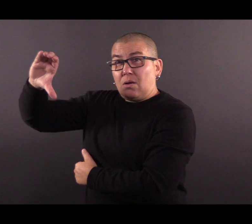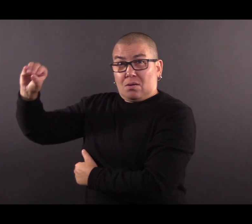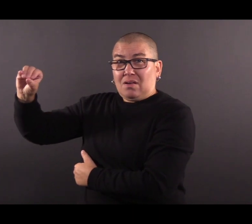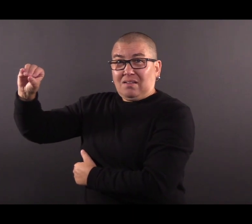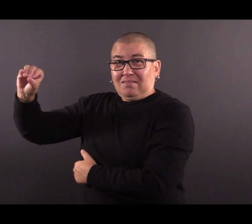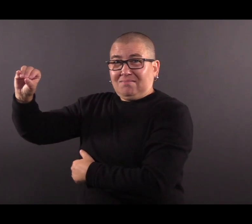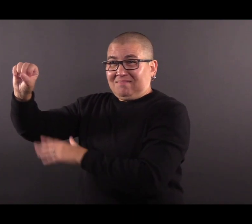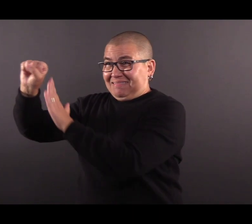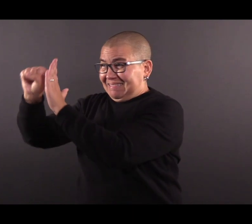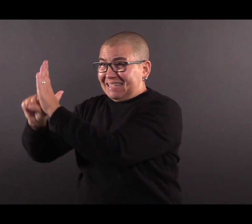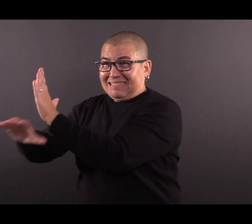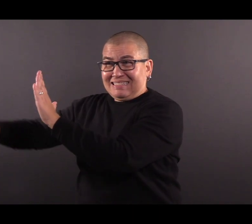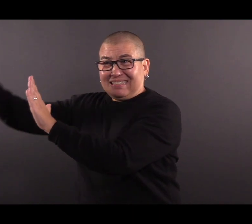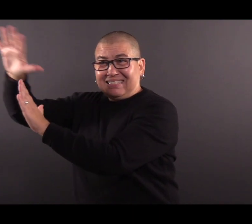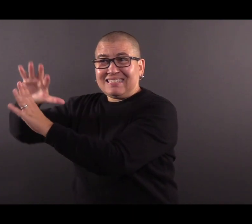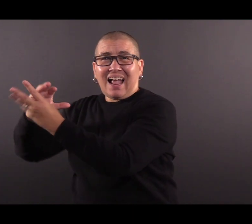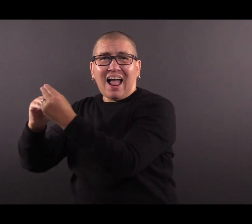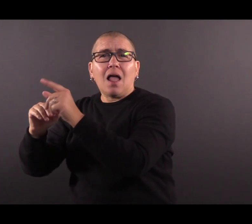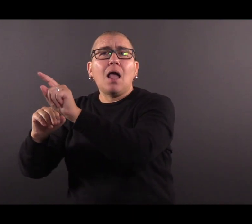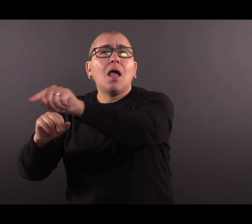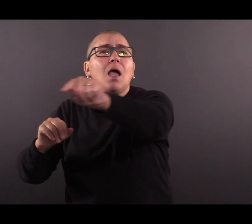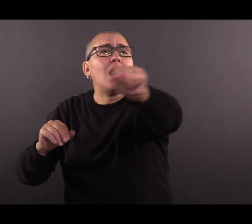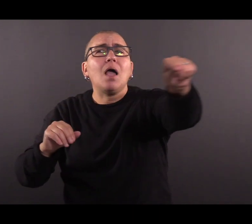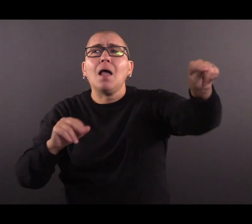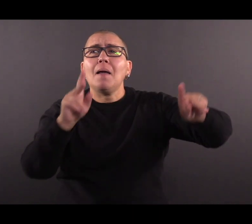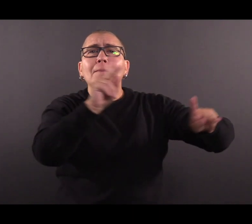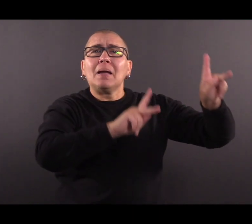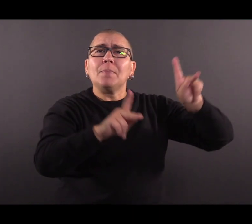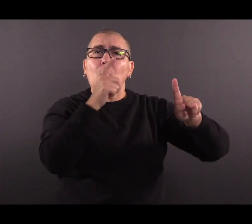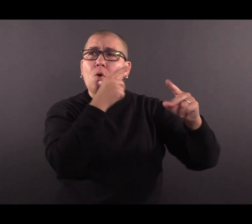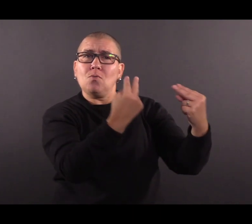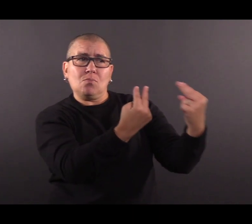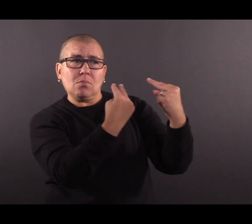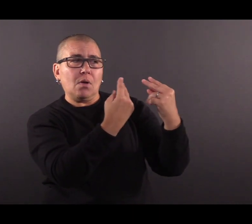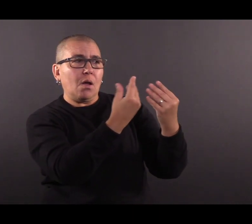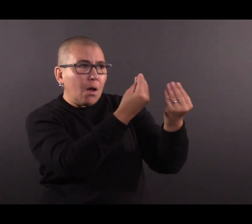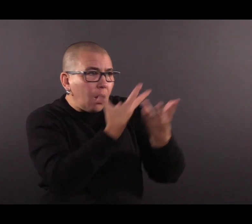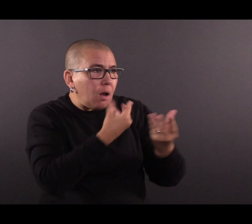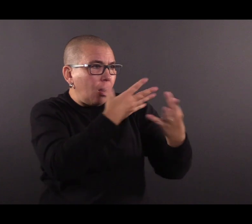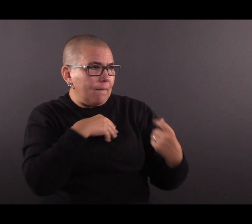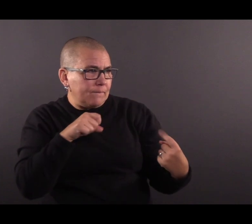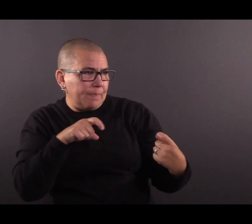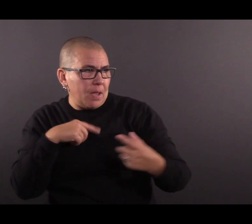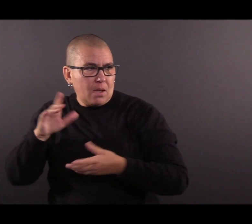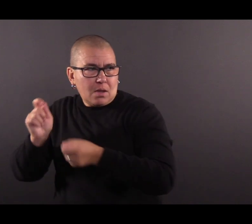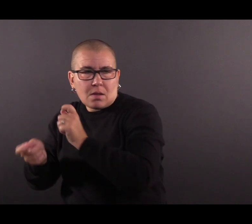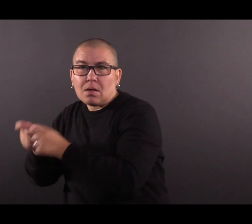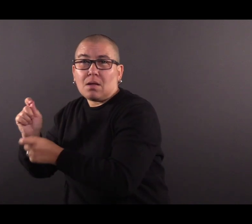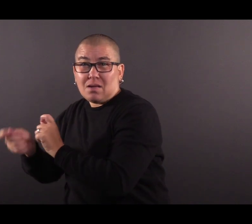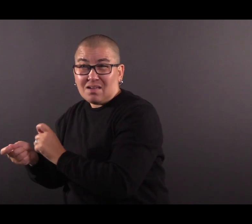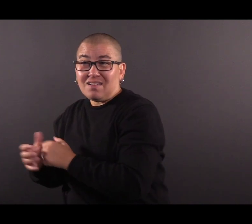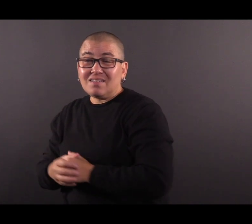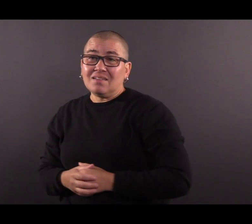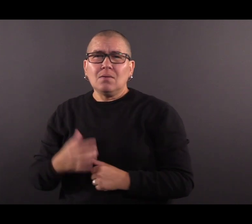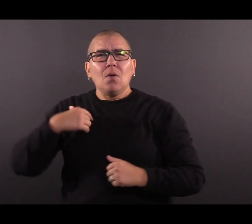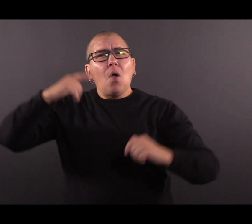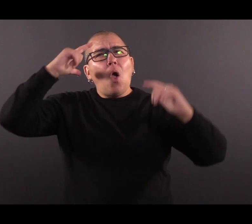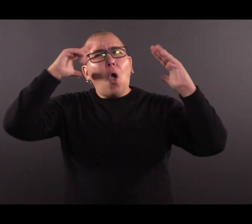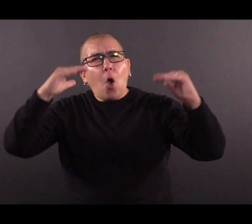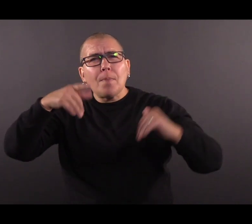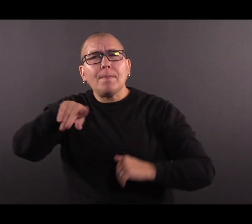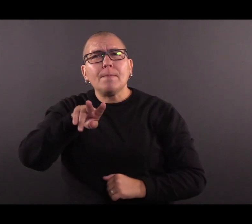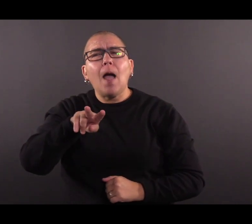Many thanks to the Continuum of Care contacts throughout the state and others who took the time to review and comment on this